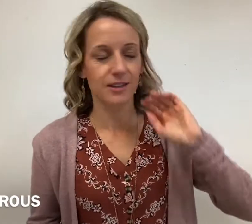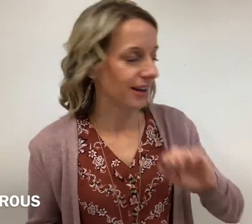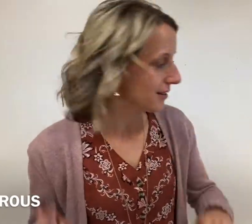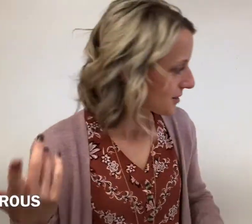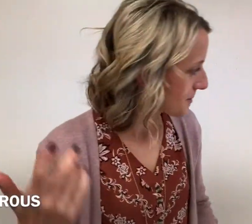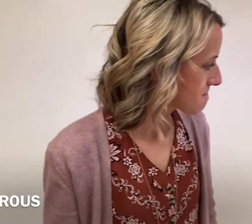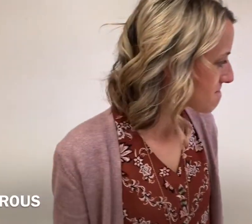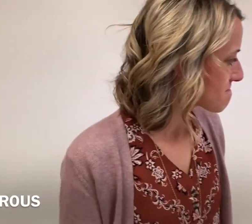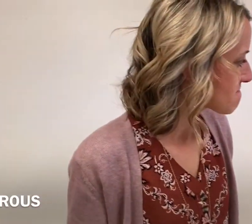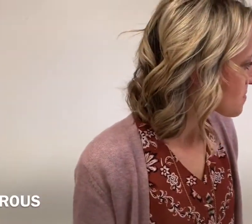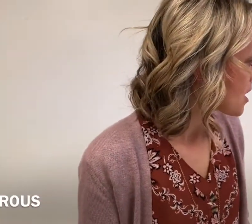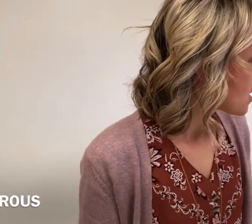case.